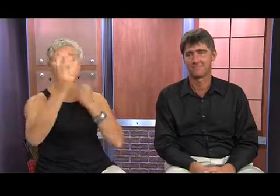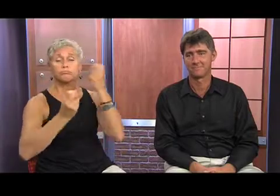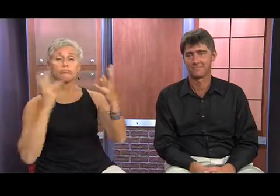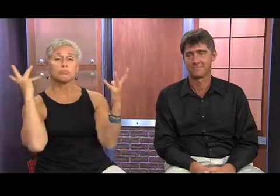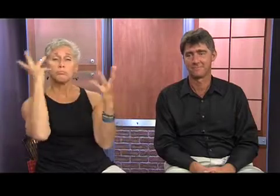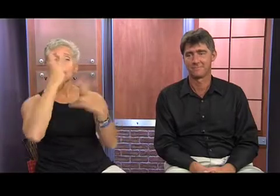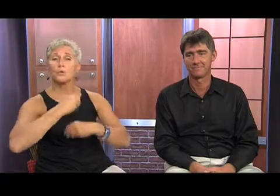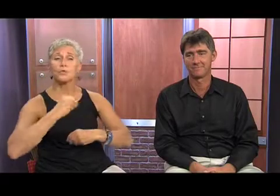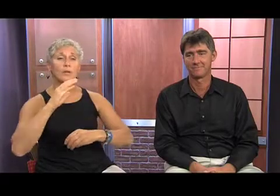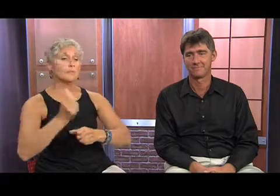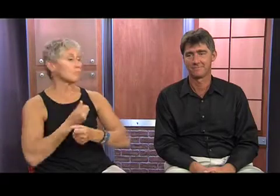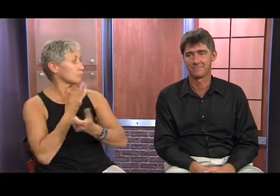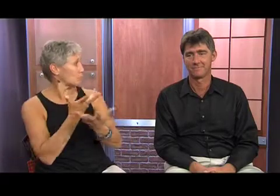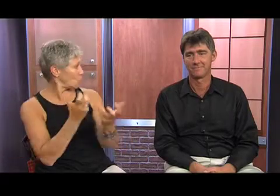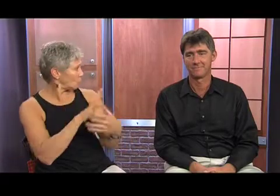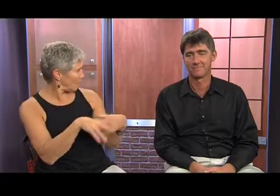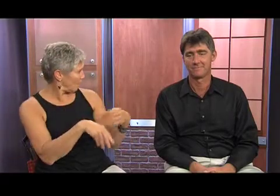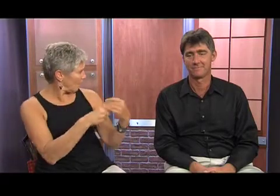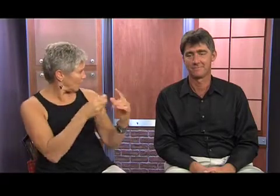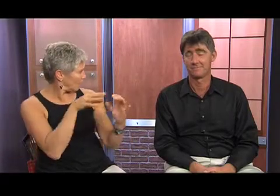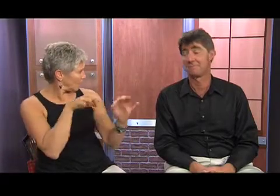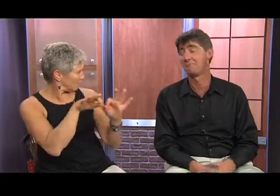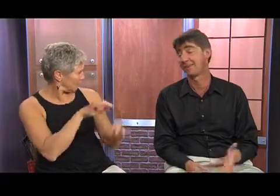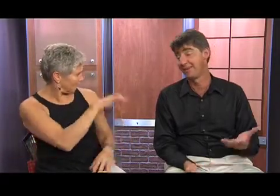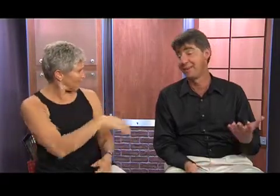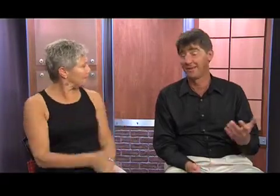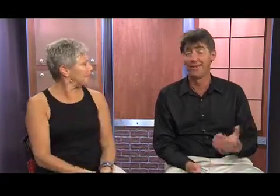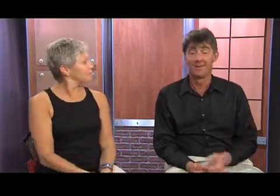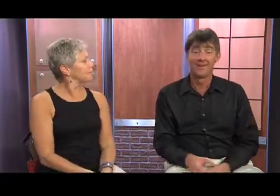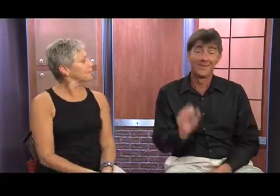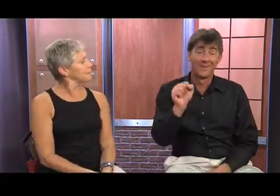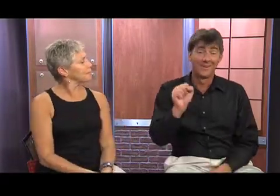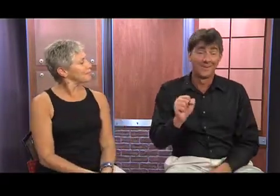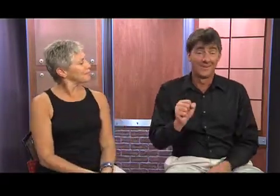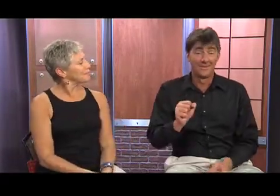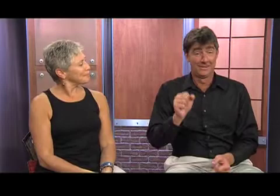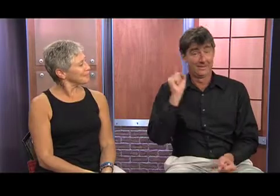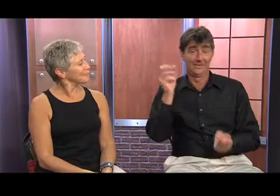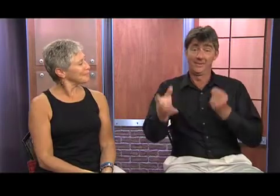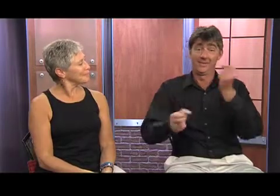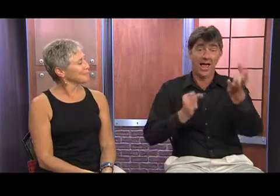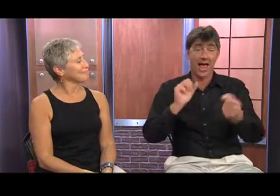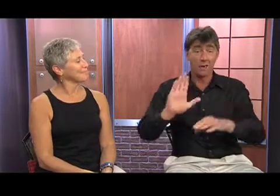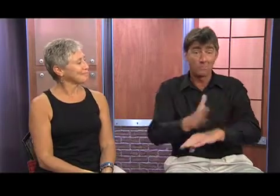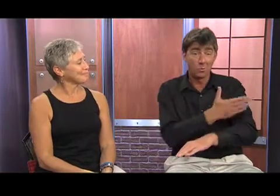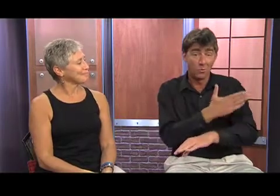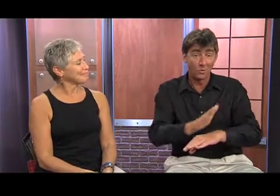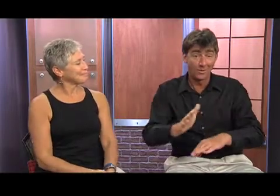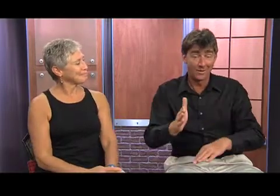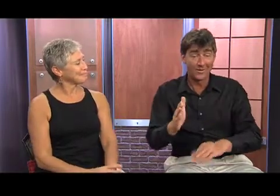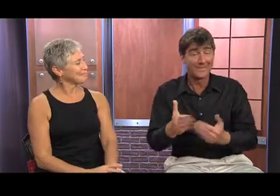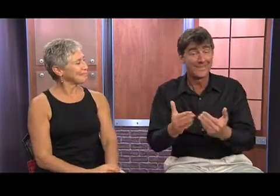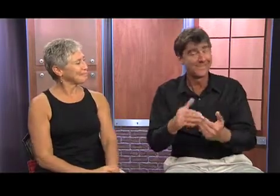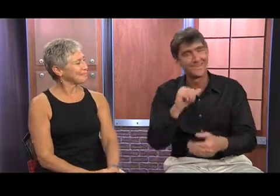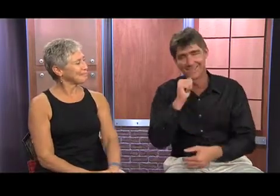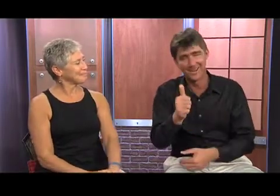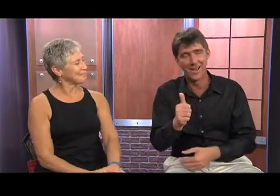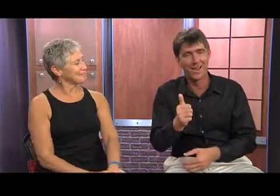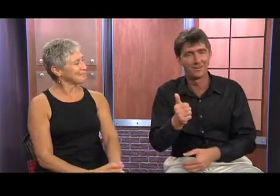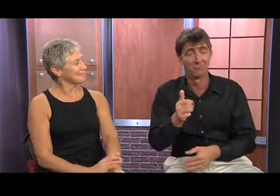all? Sure. Well, music always poses a little bit of challenge for the ASL interpreters.